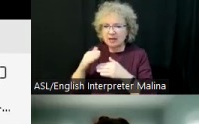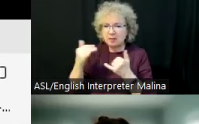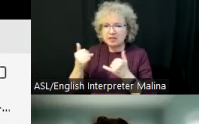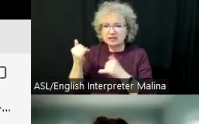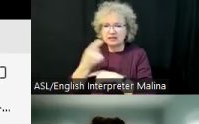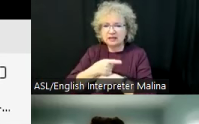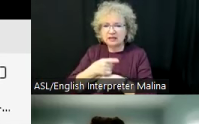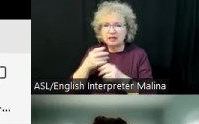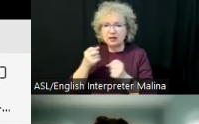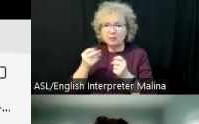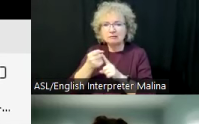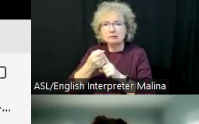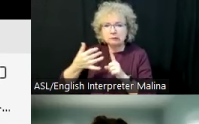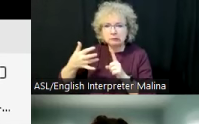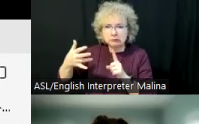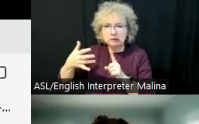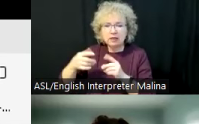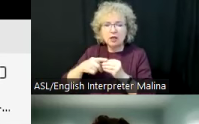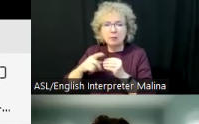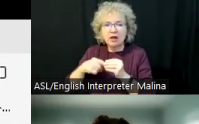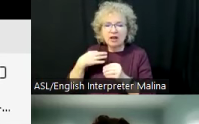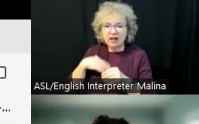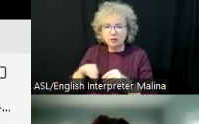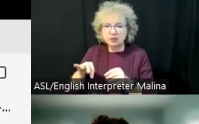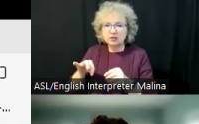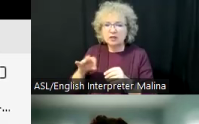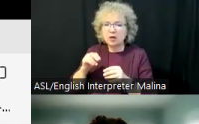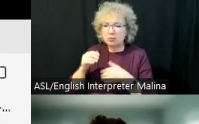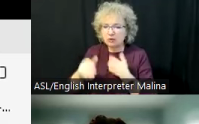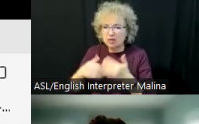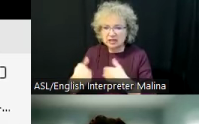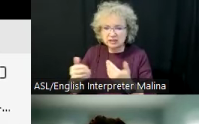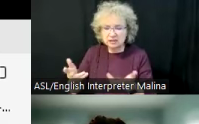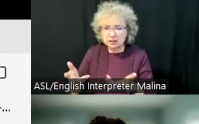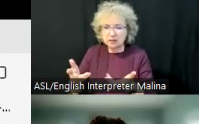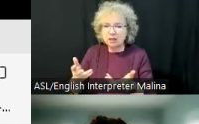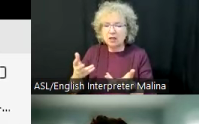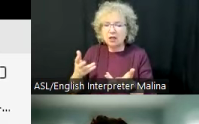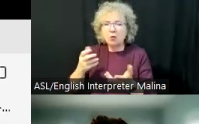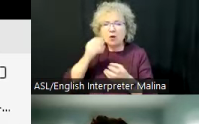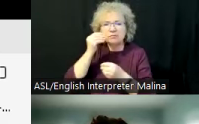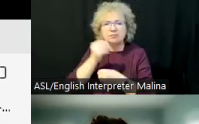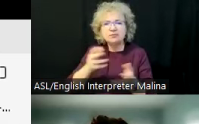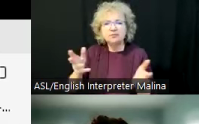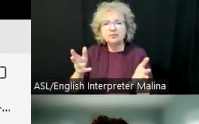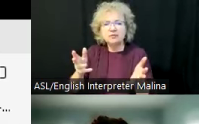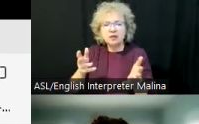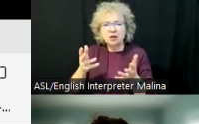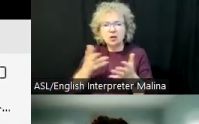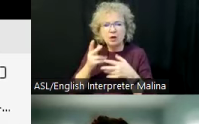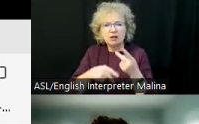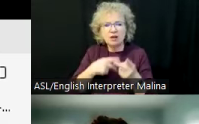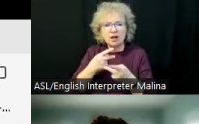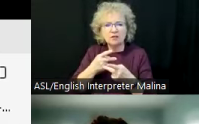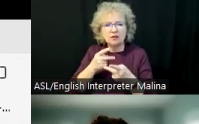there are a lot of details about eligibility and the process, we wanted to share with you what kind of communications pieces that we have